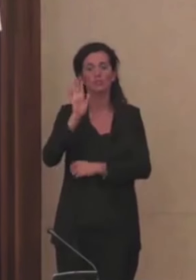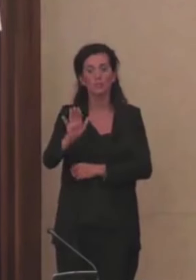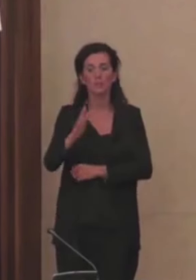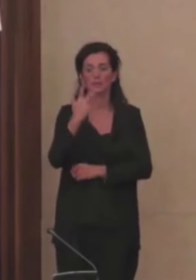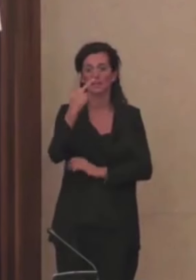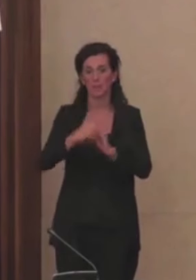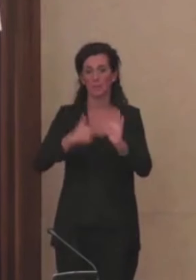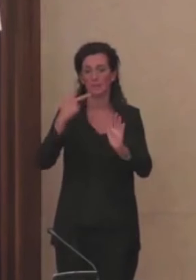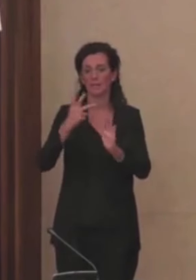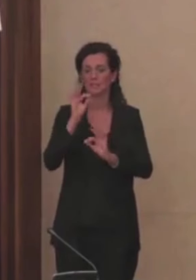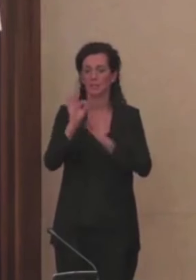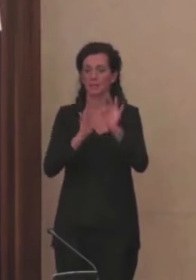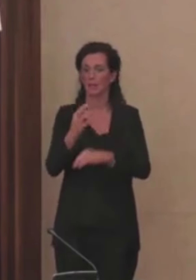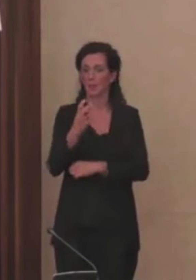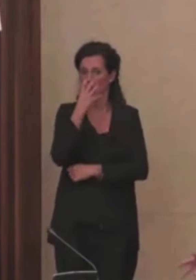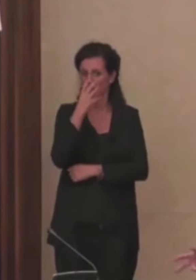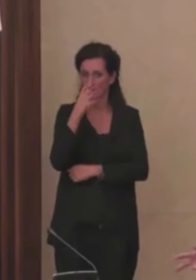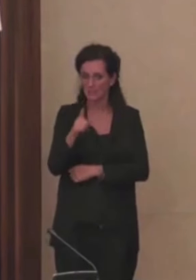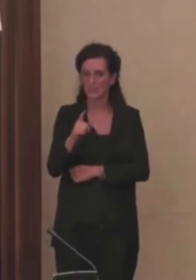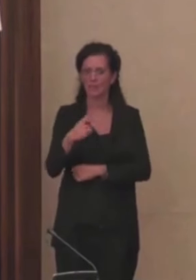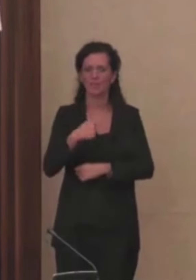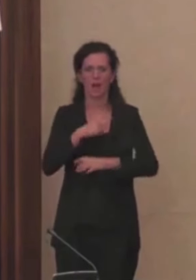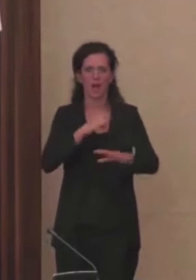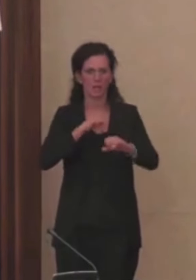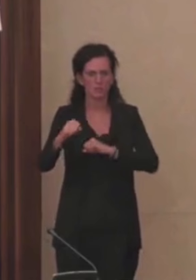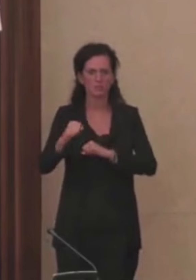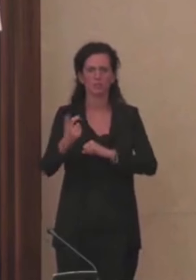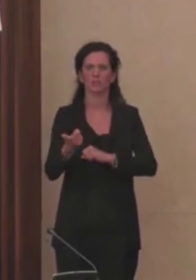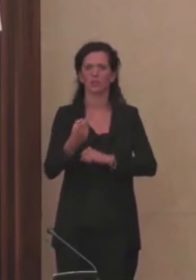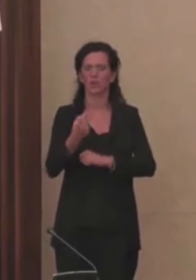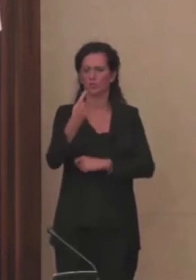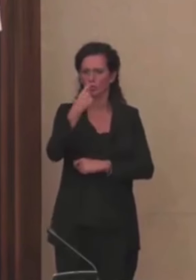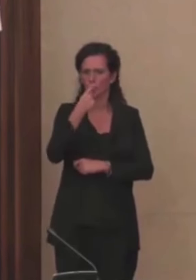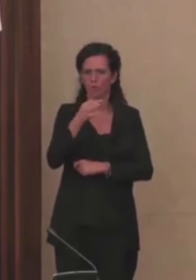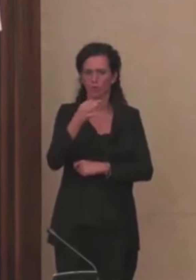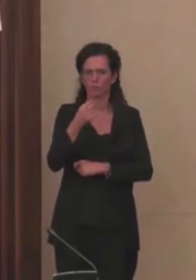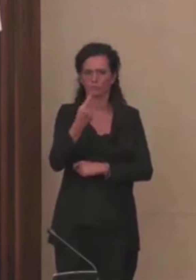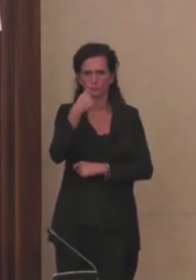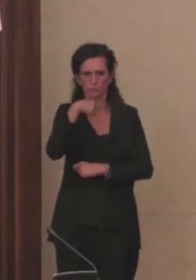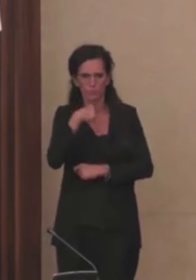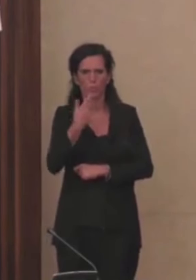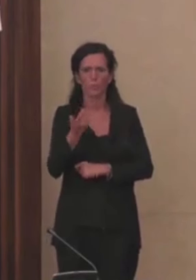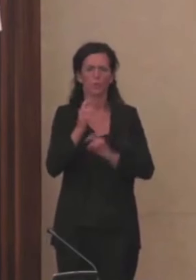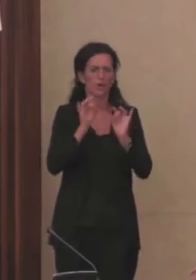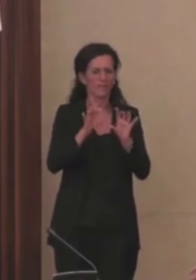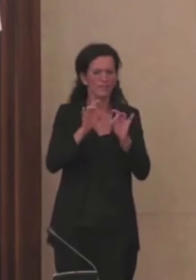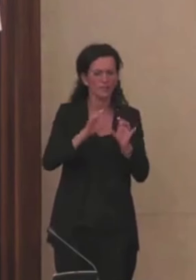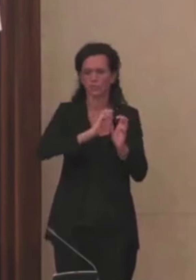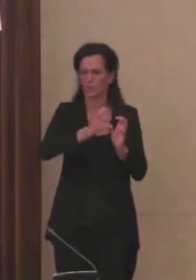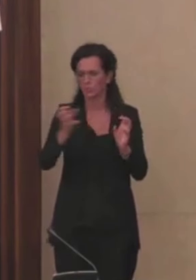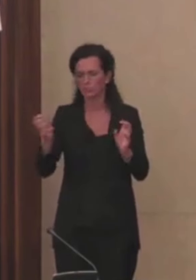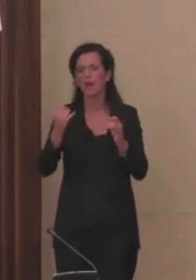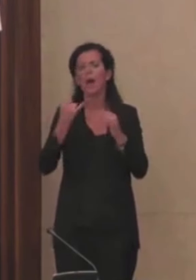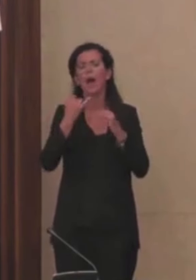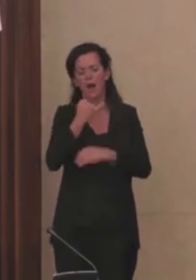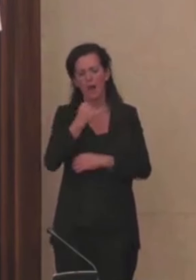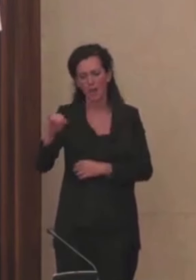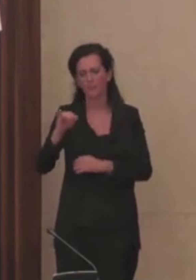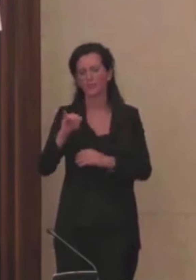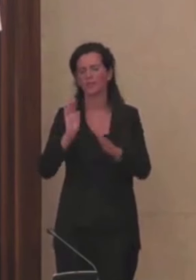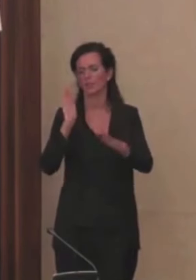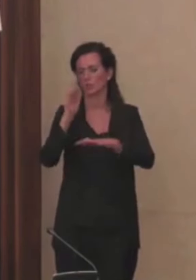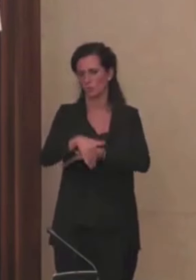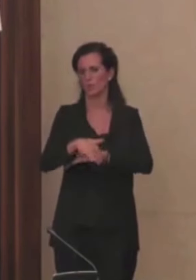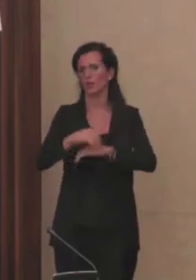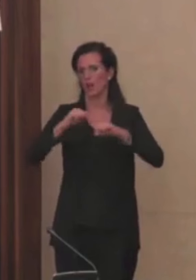hospital in Paris who had many other issues and complications and an infection, and who